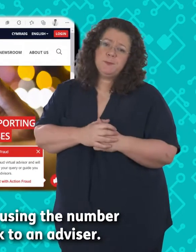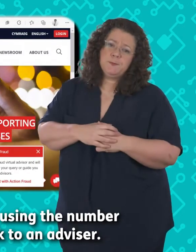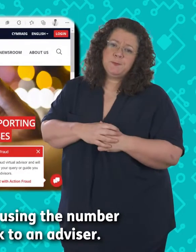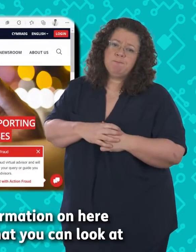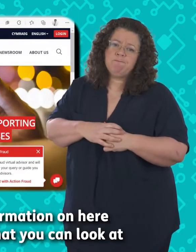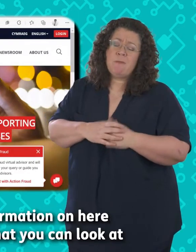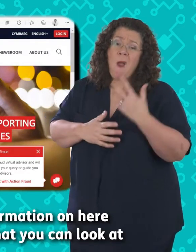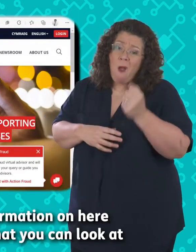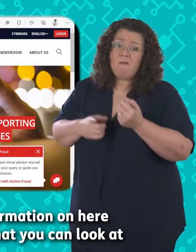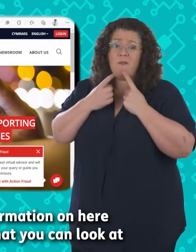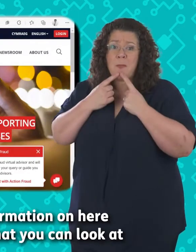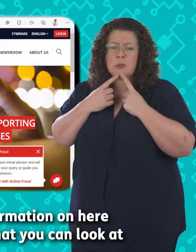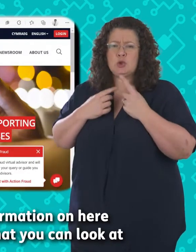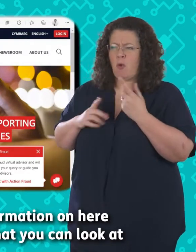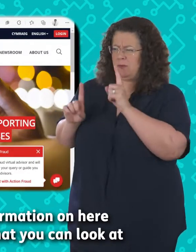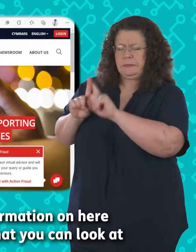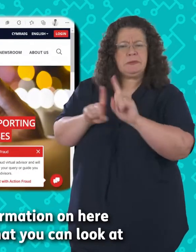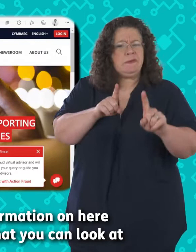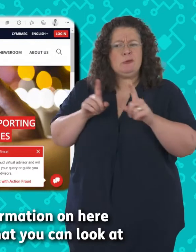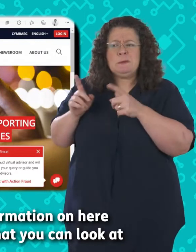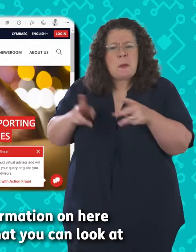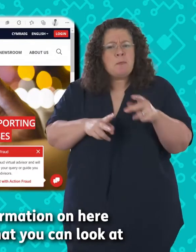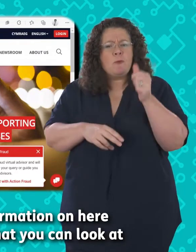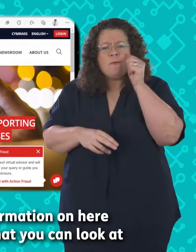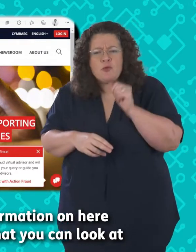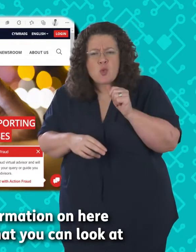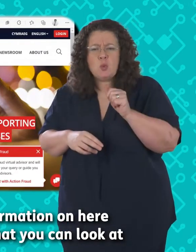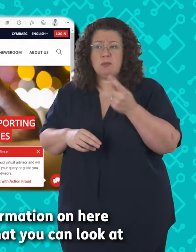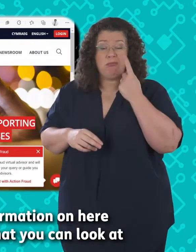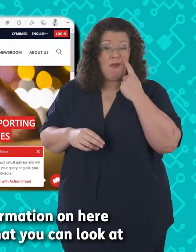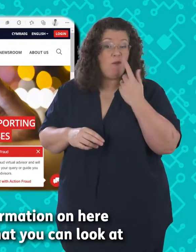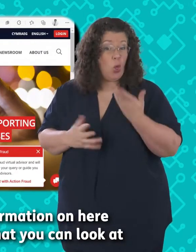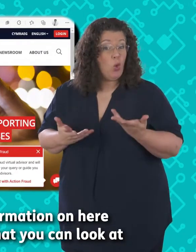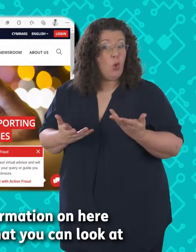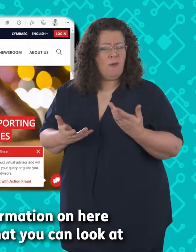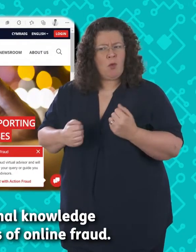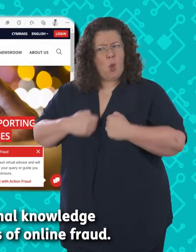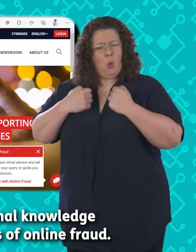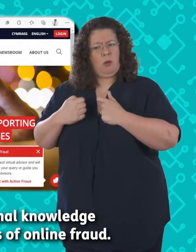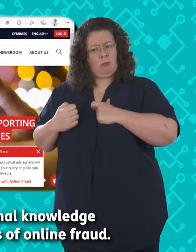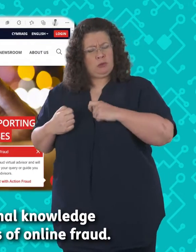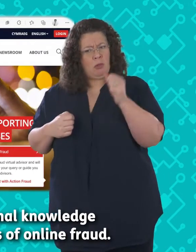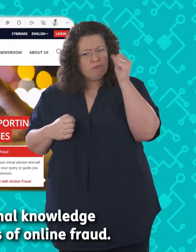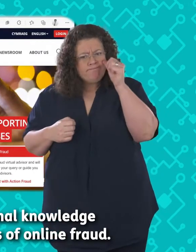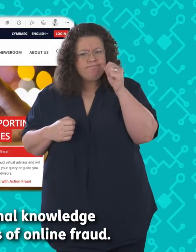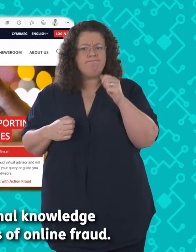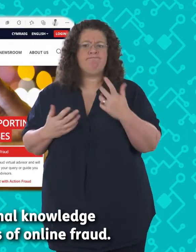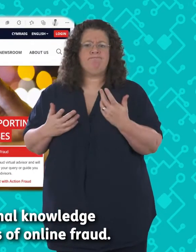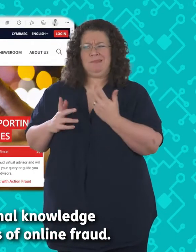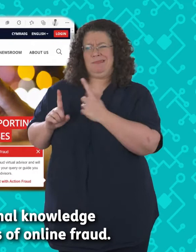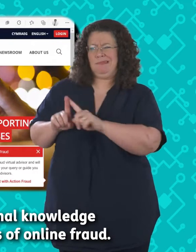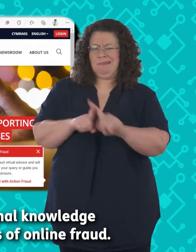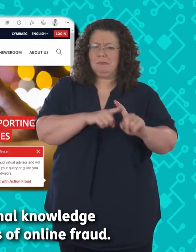advisor. Now, there's also information on here about types of fraud that you could look up for your own